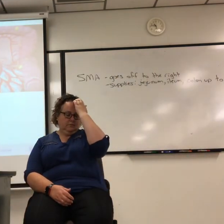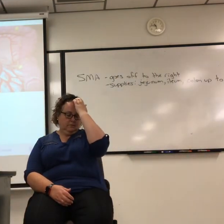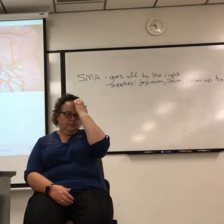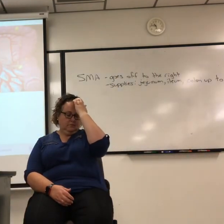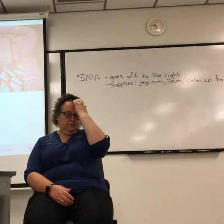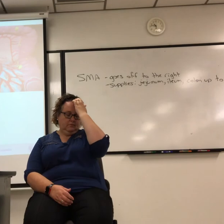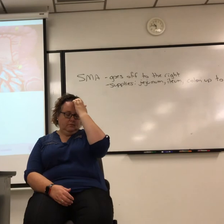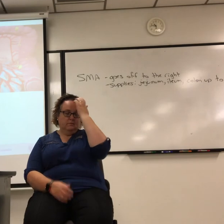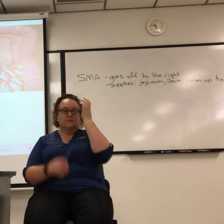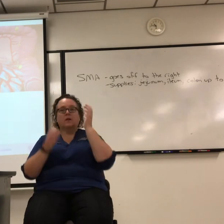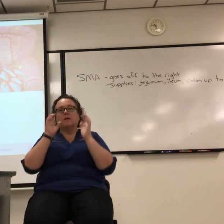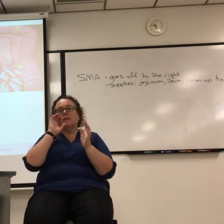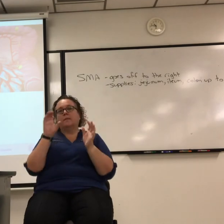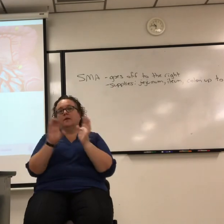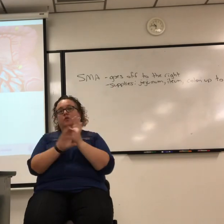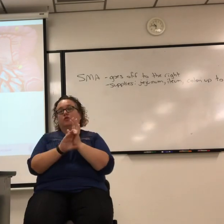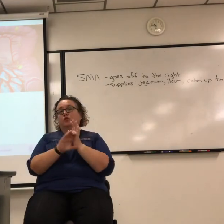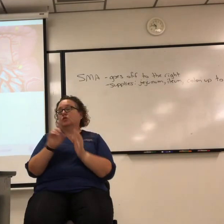The picture on the